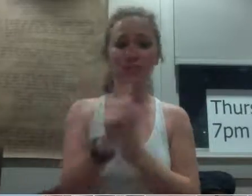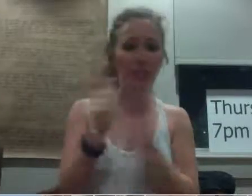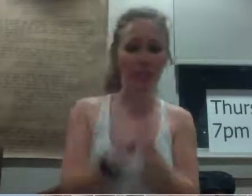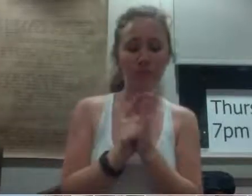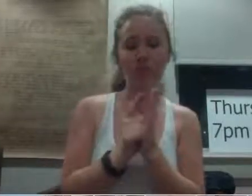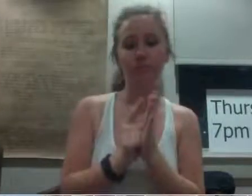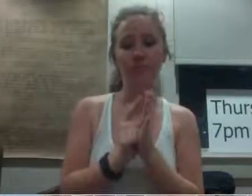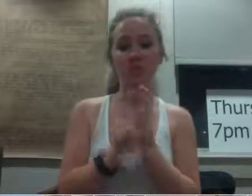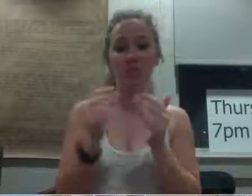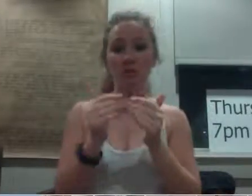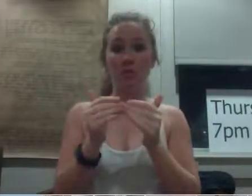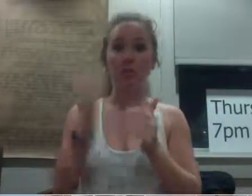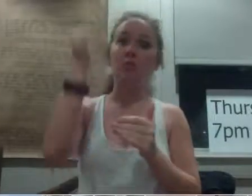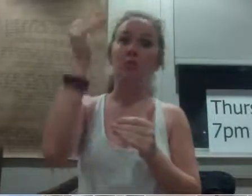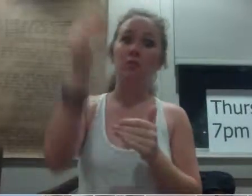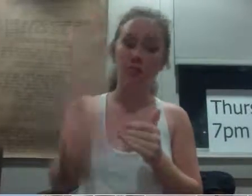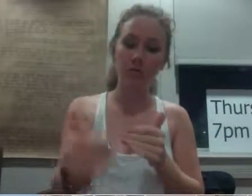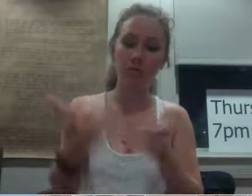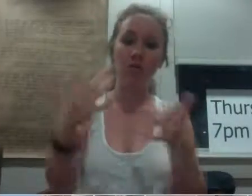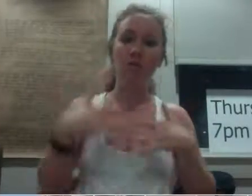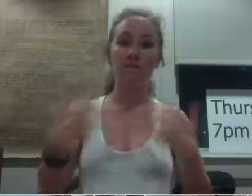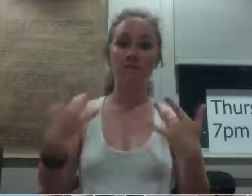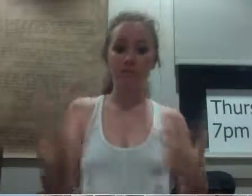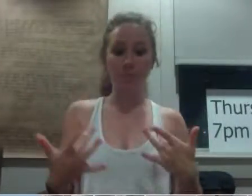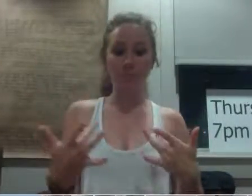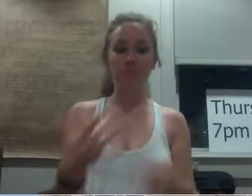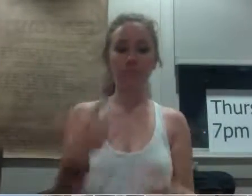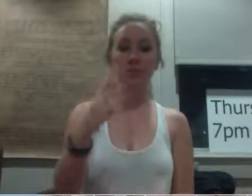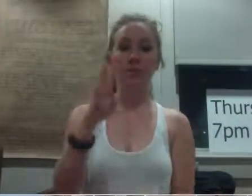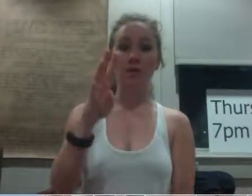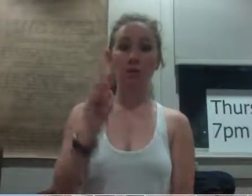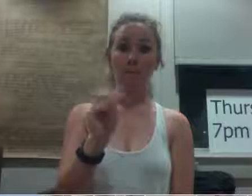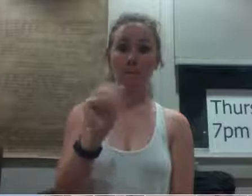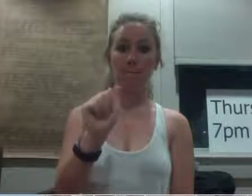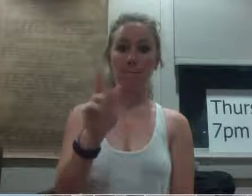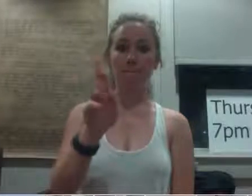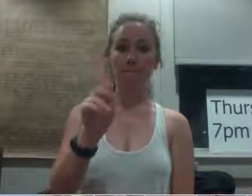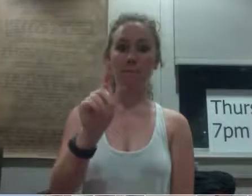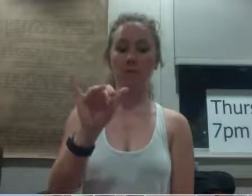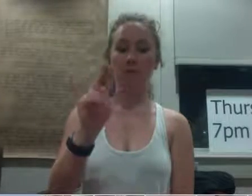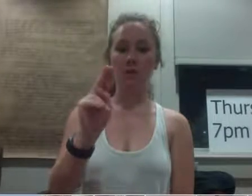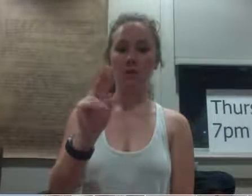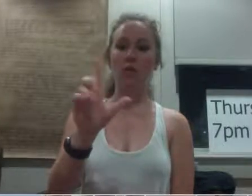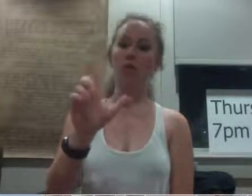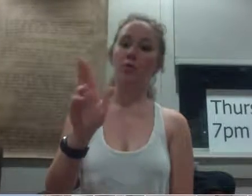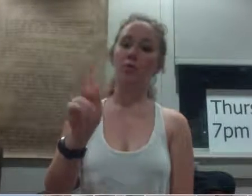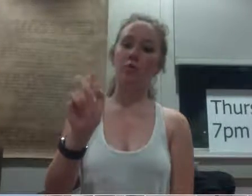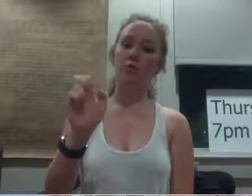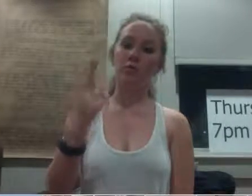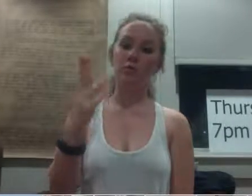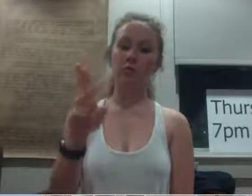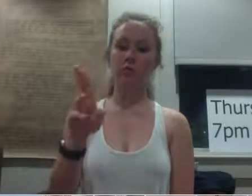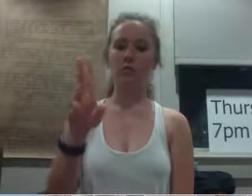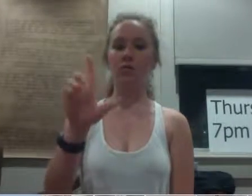person came to sit down, but she refused to, so she was arrested. The next event that happened was with Martin Luther